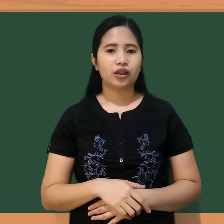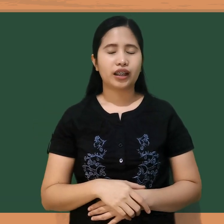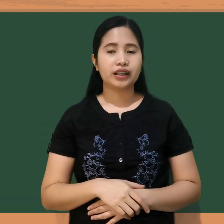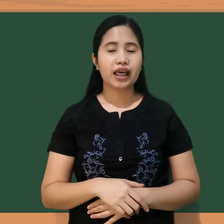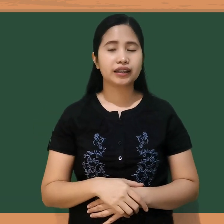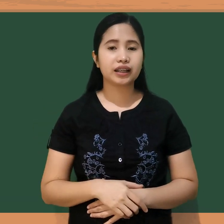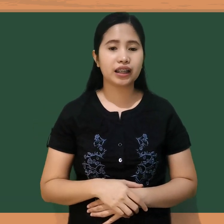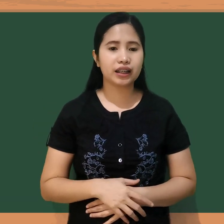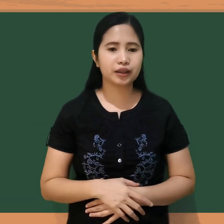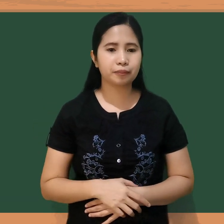Okay, next is